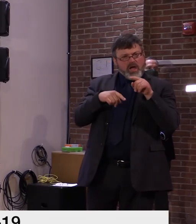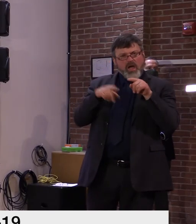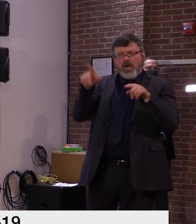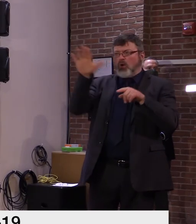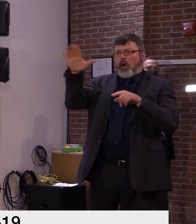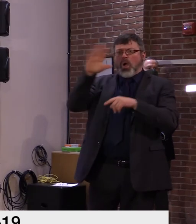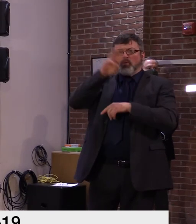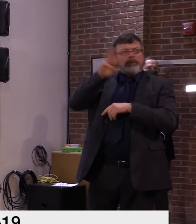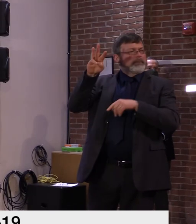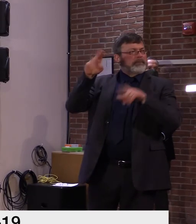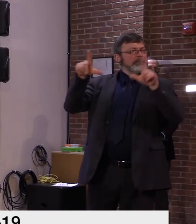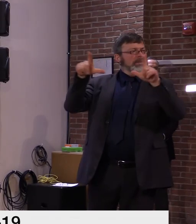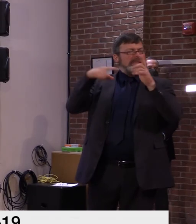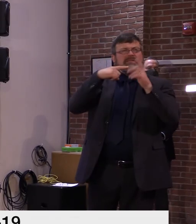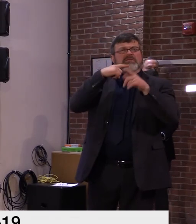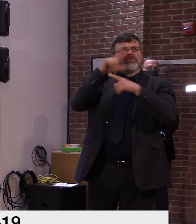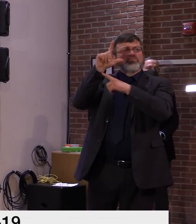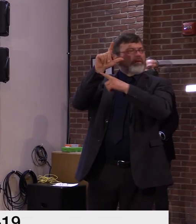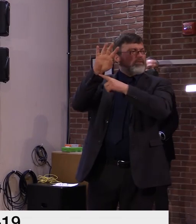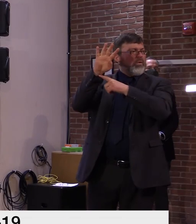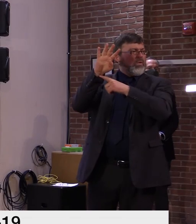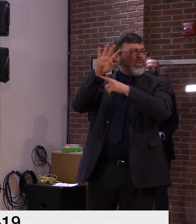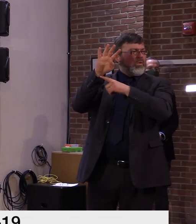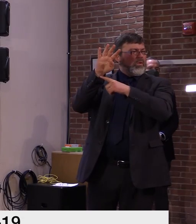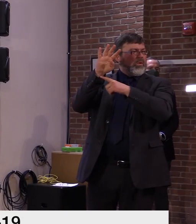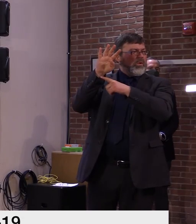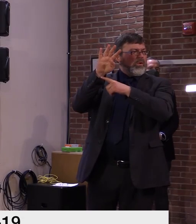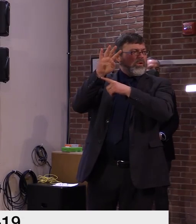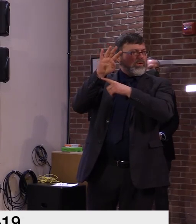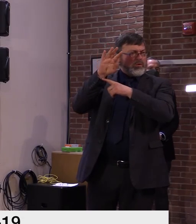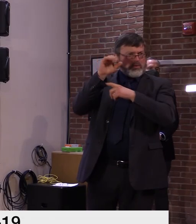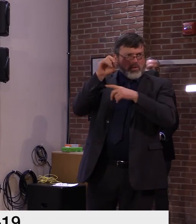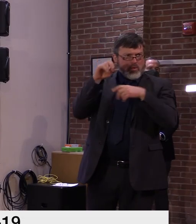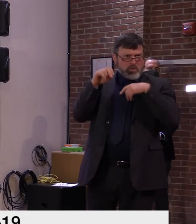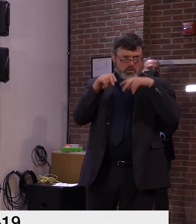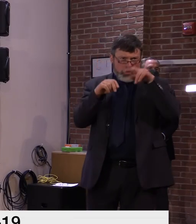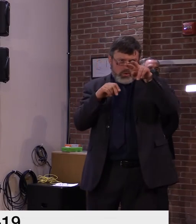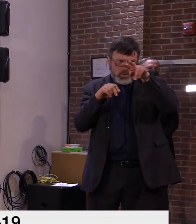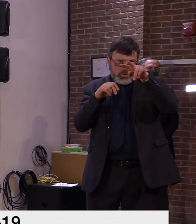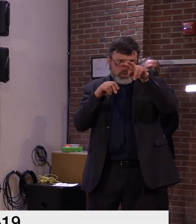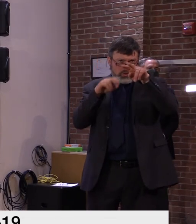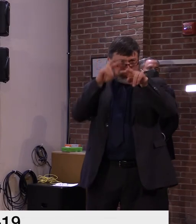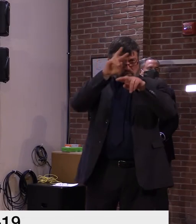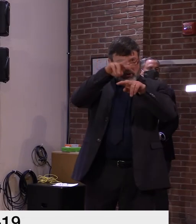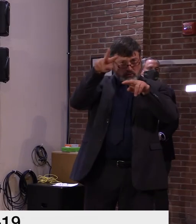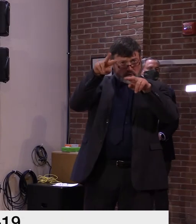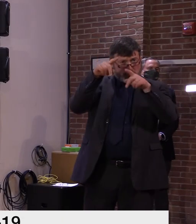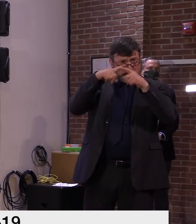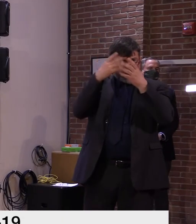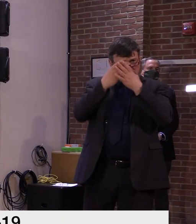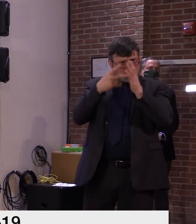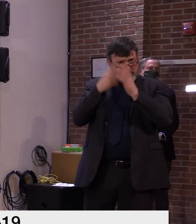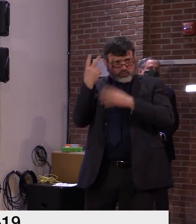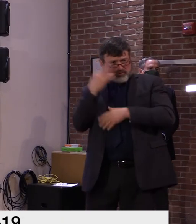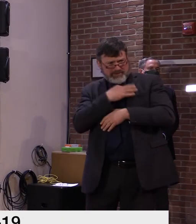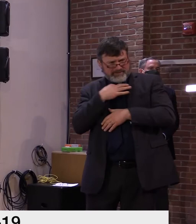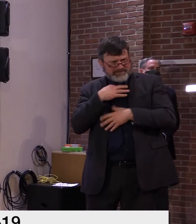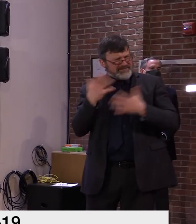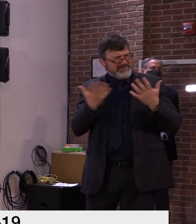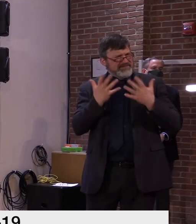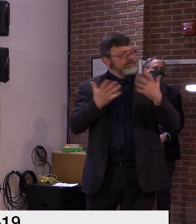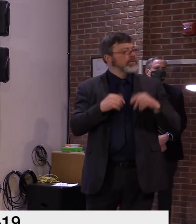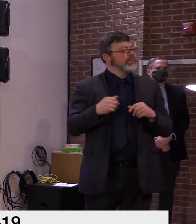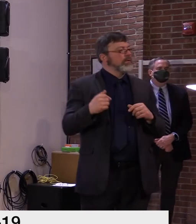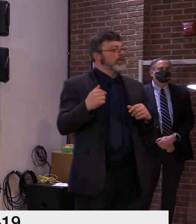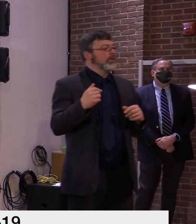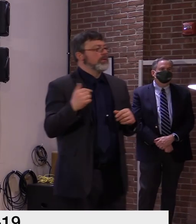the 22 prison cases are the vast majority of those on the health dashboard? Yeah, I don't know that, but